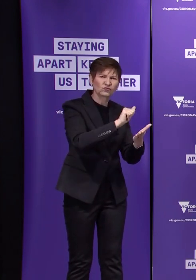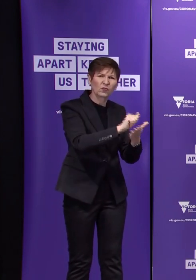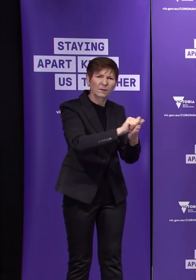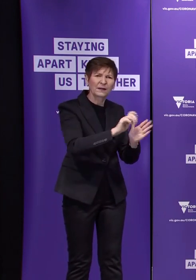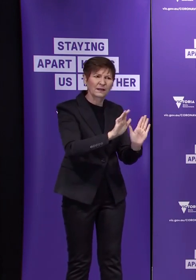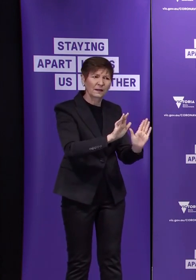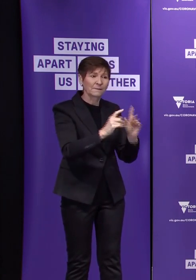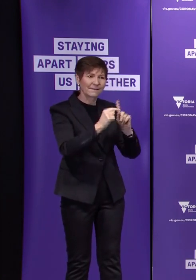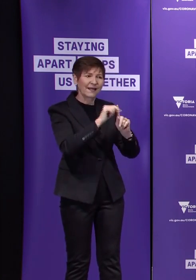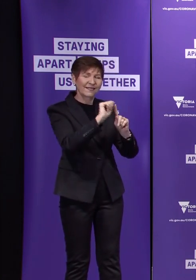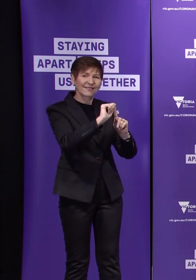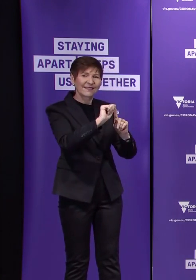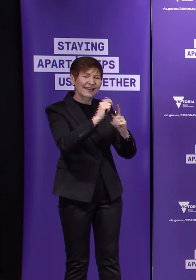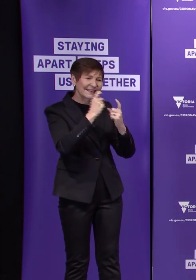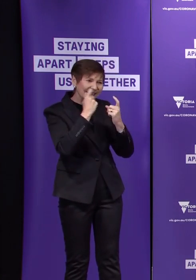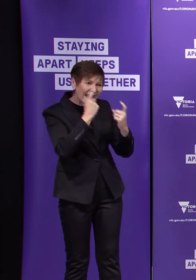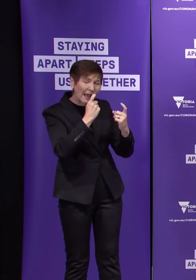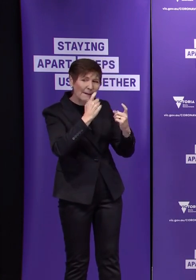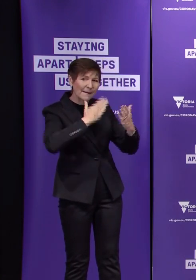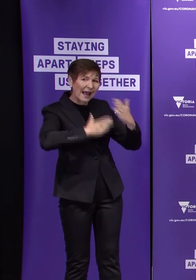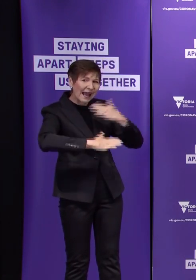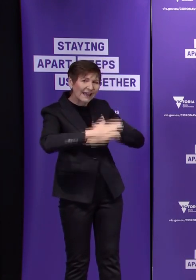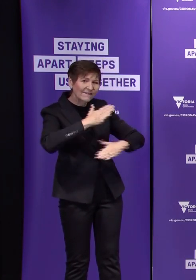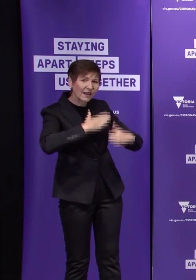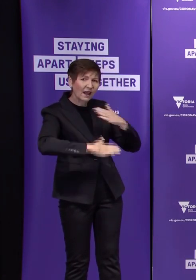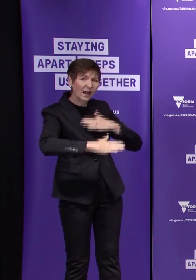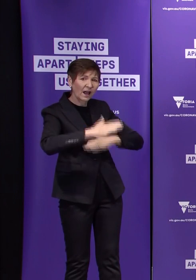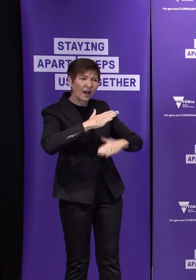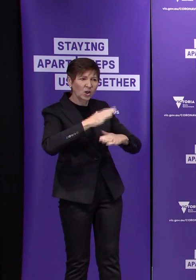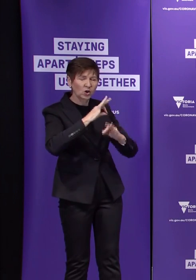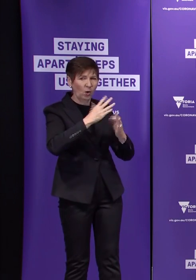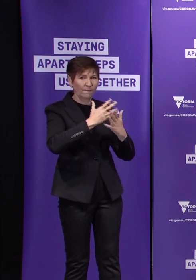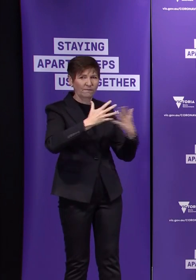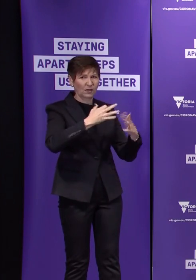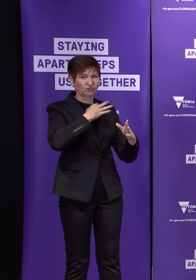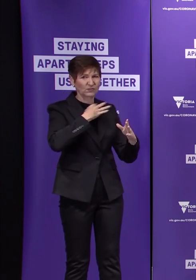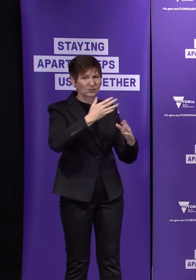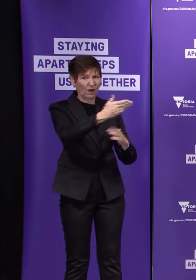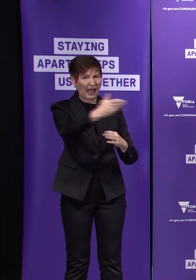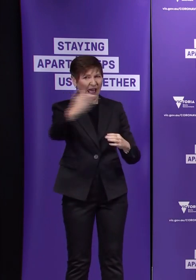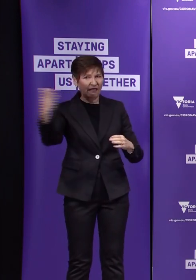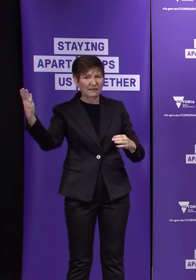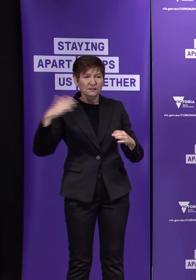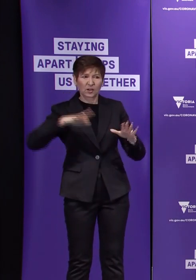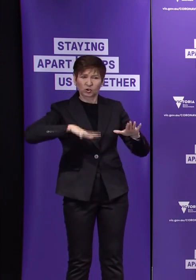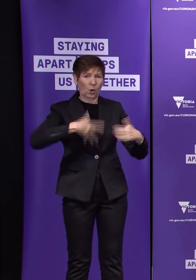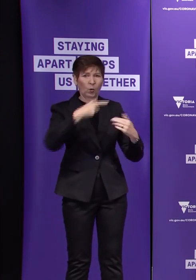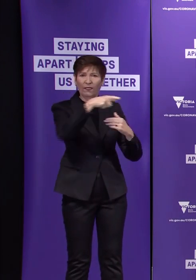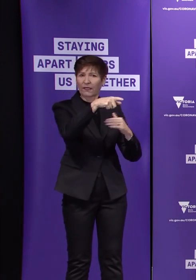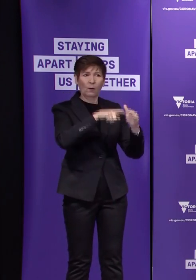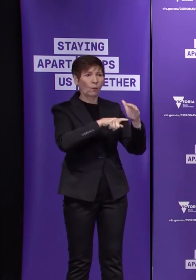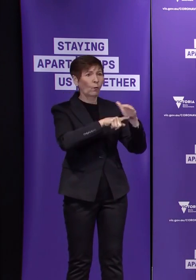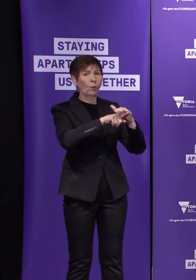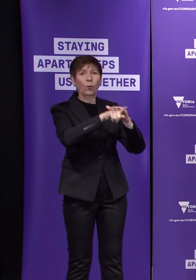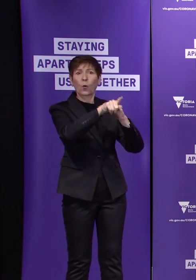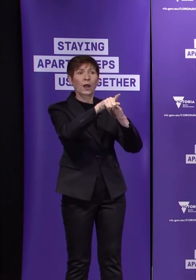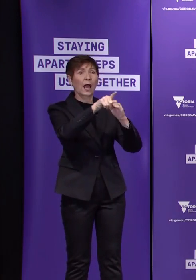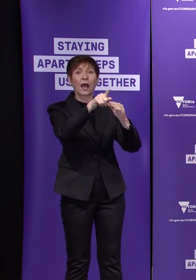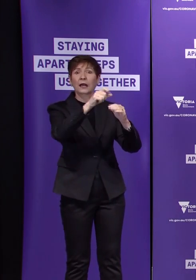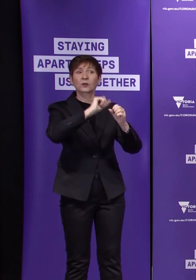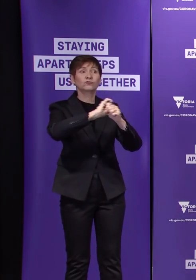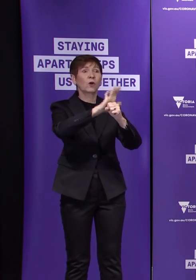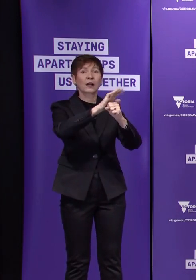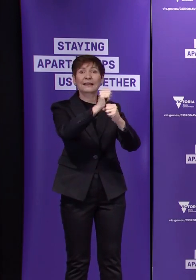their behaviour doesn't have a negative impact on public health. That was my latest advice, literally an hour ago. So you